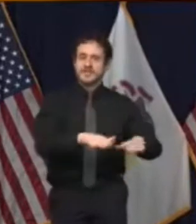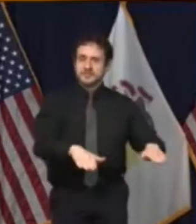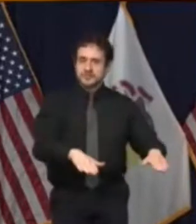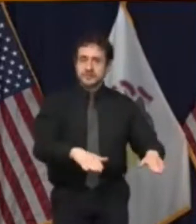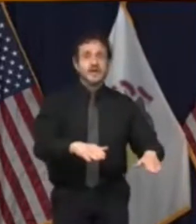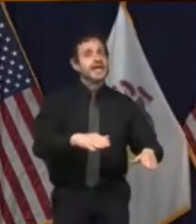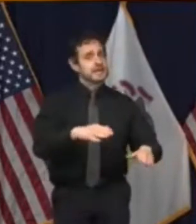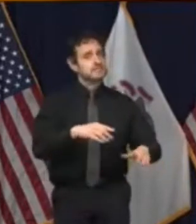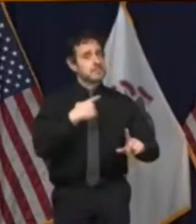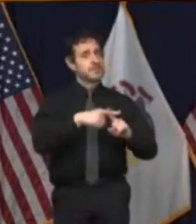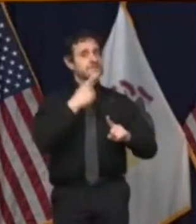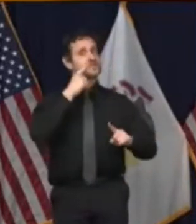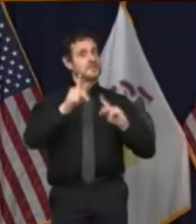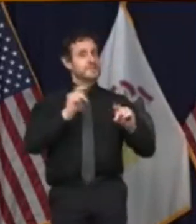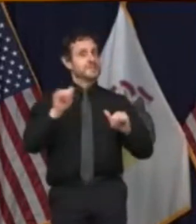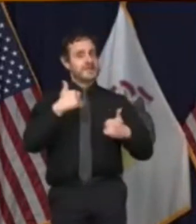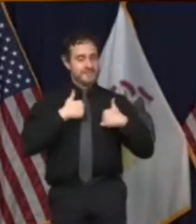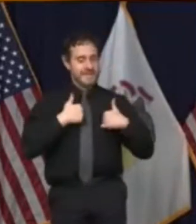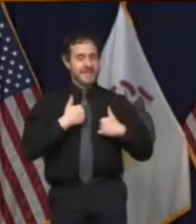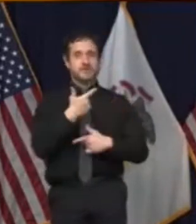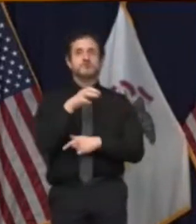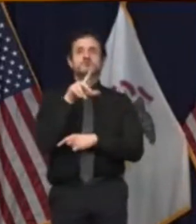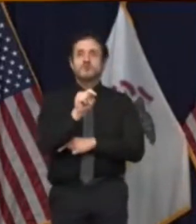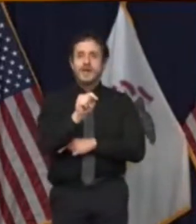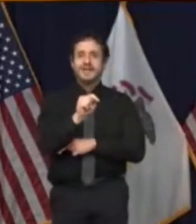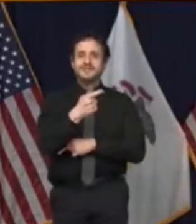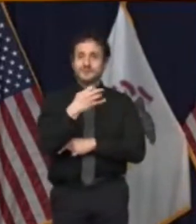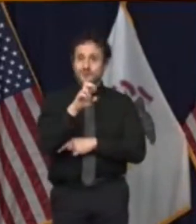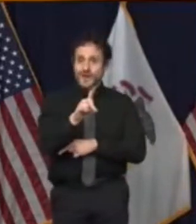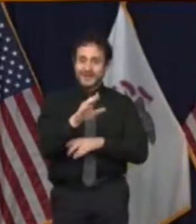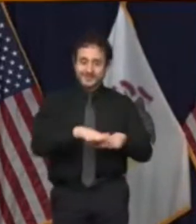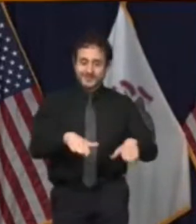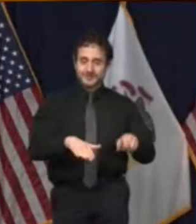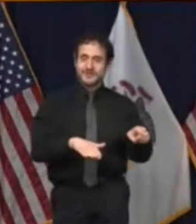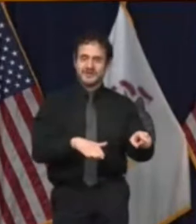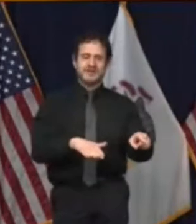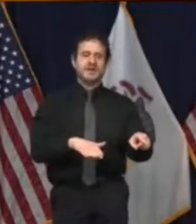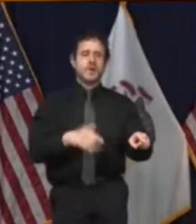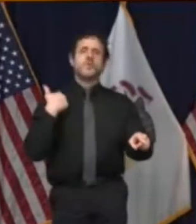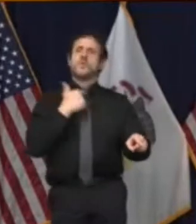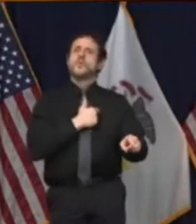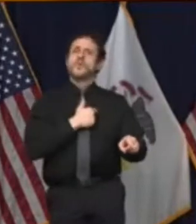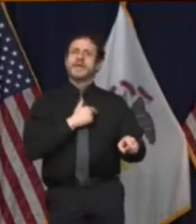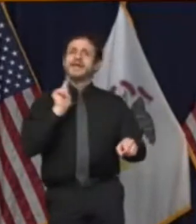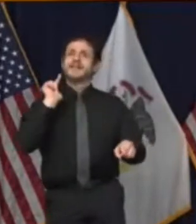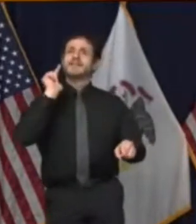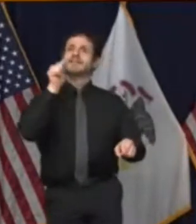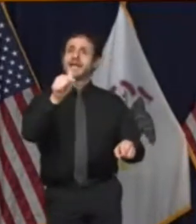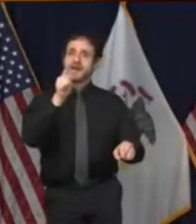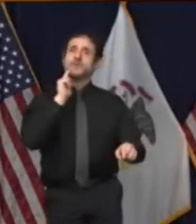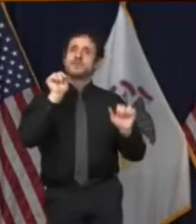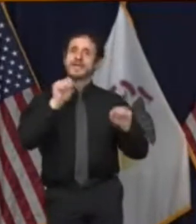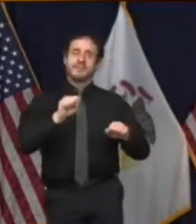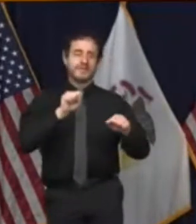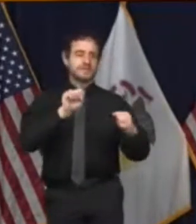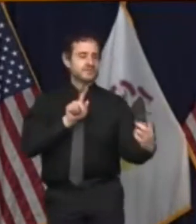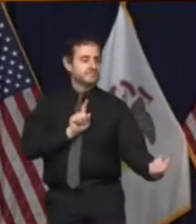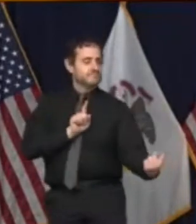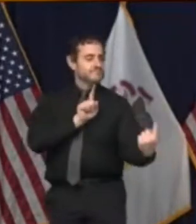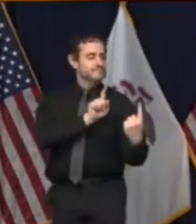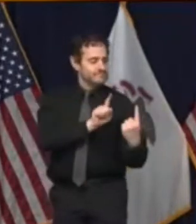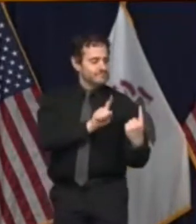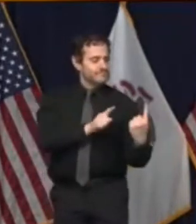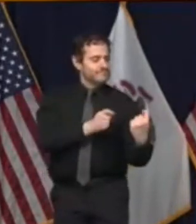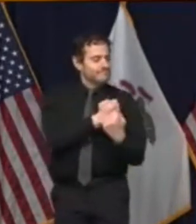like me, my great-grandchildren will have a chance to spend time with me, and I